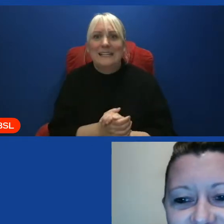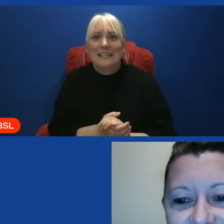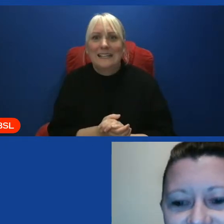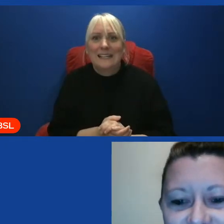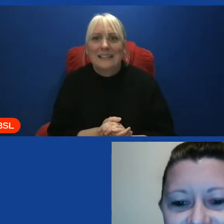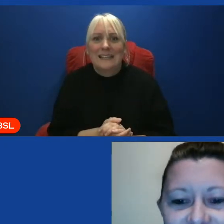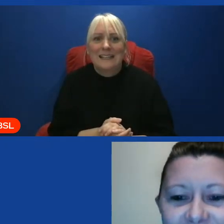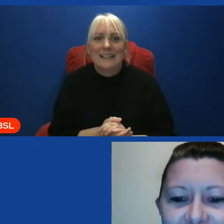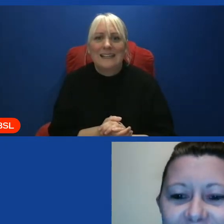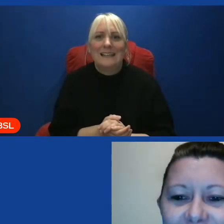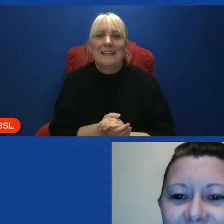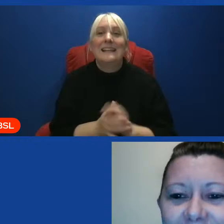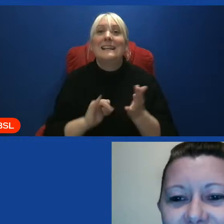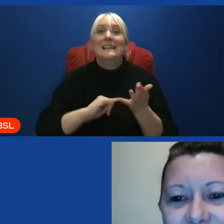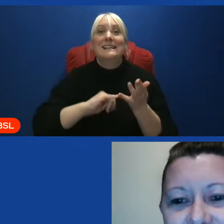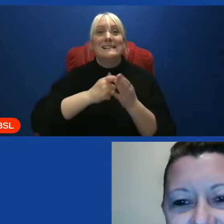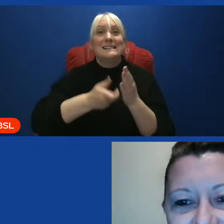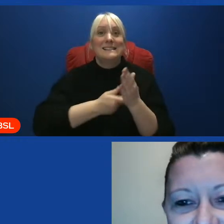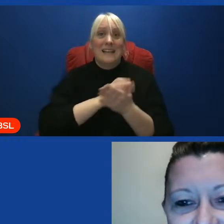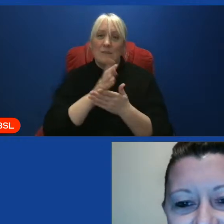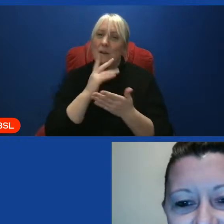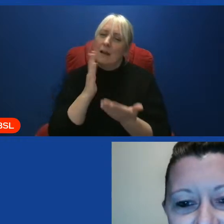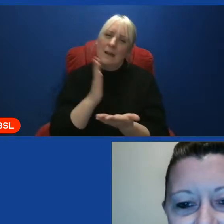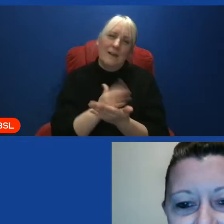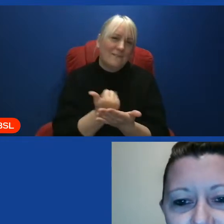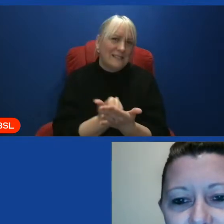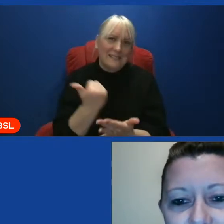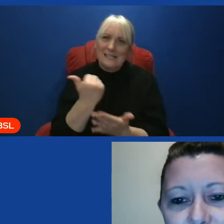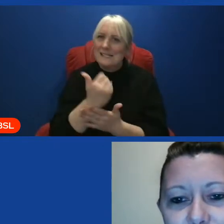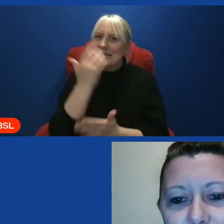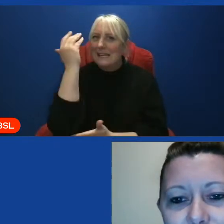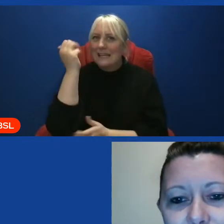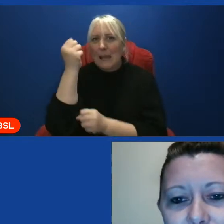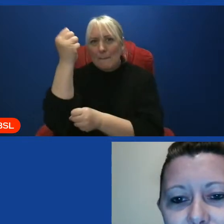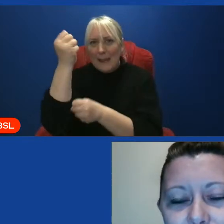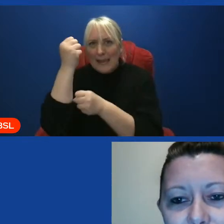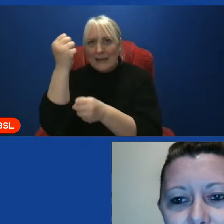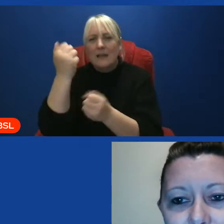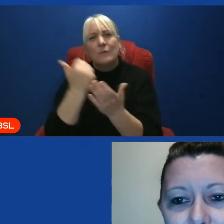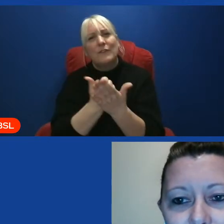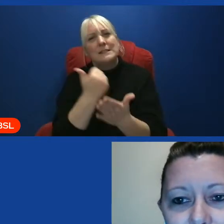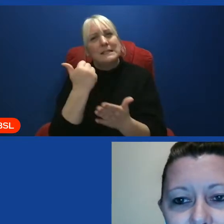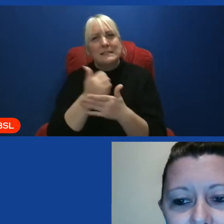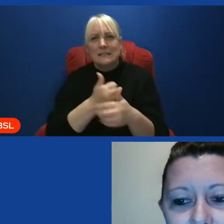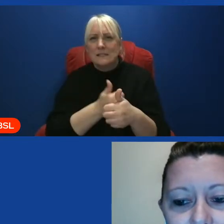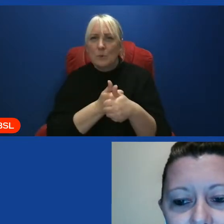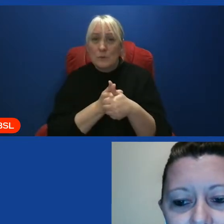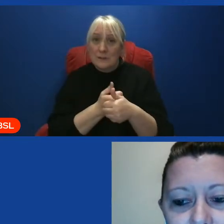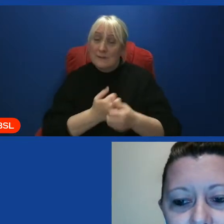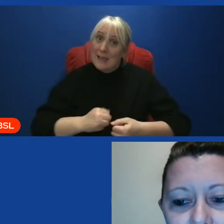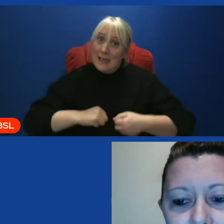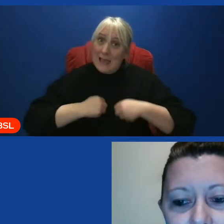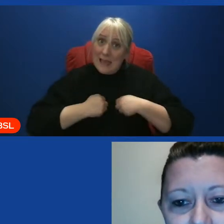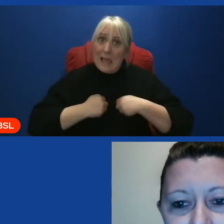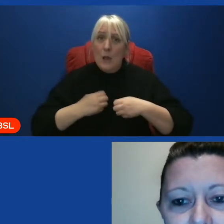front of me. Sarah is a fantastic campaigner and a brilliant supporter, not only of our union, but in wider community campaigns,